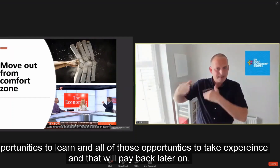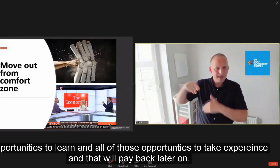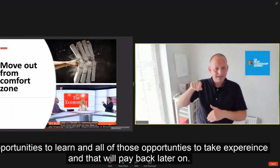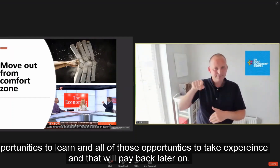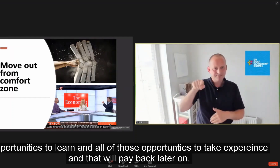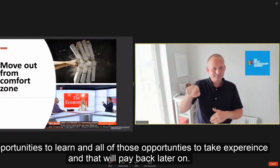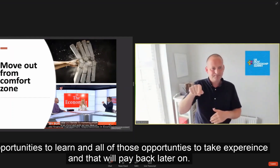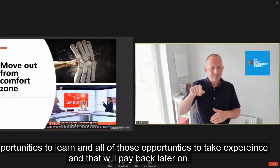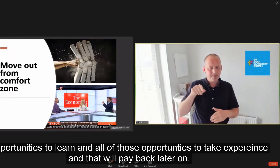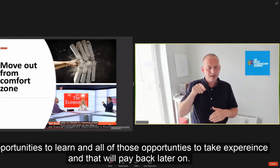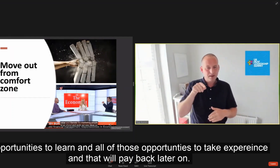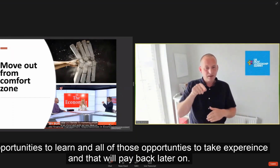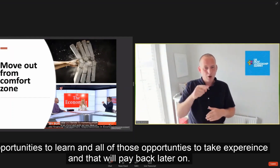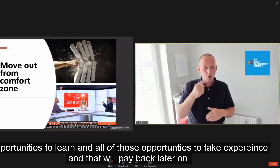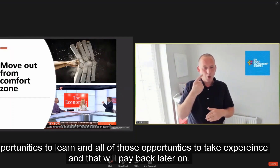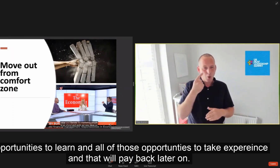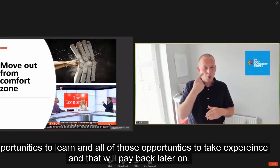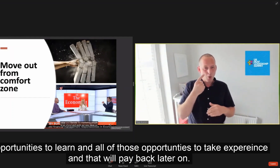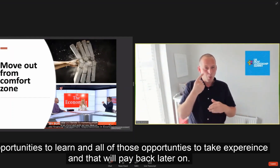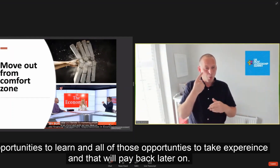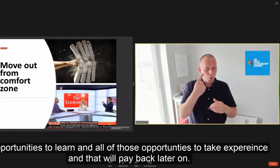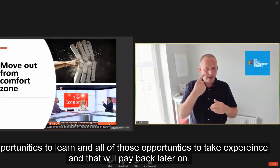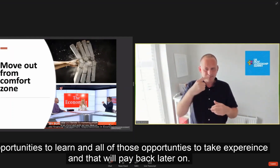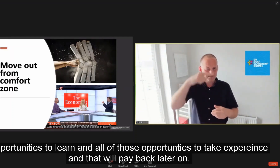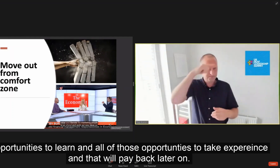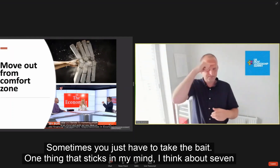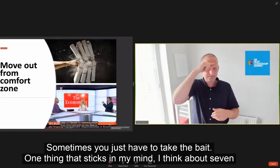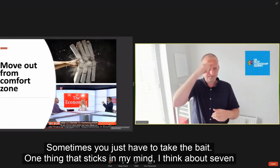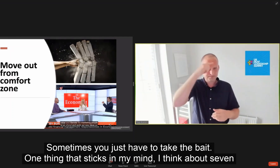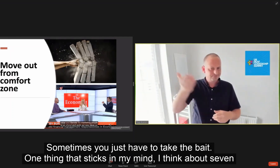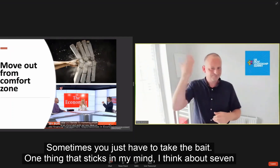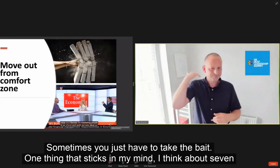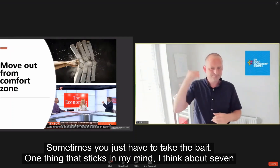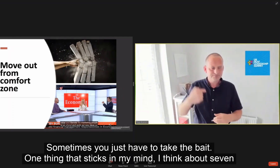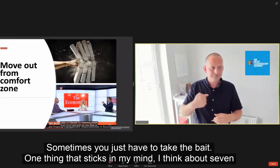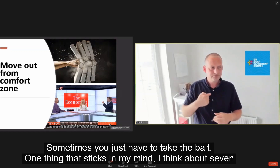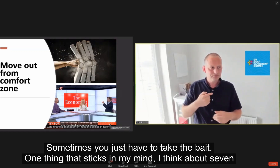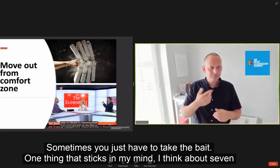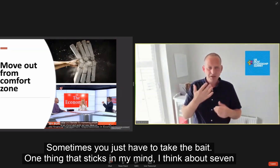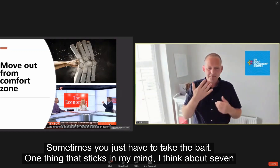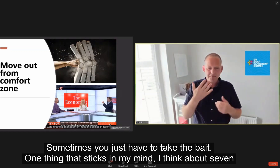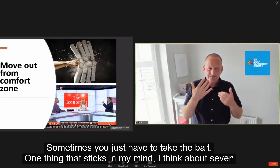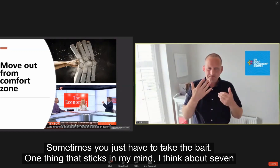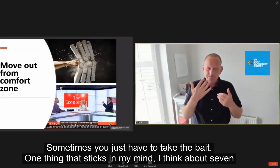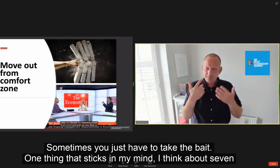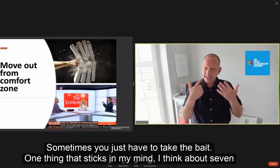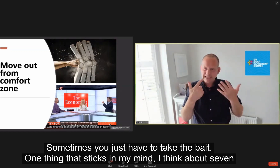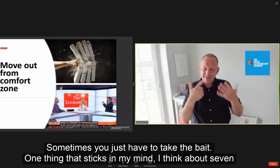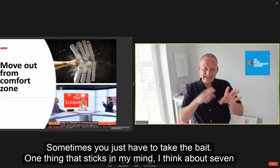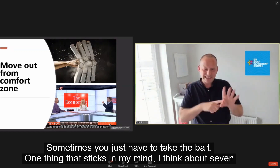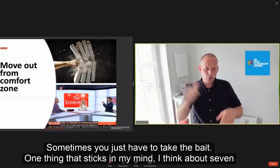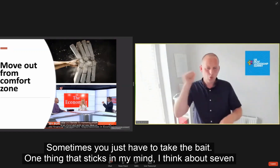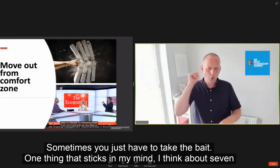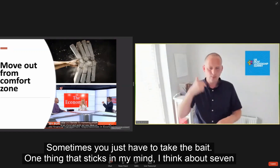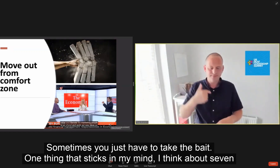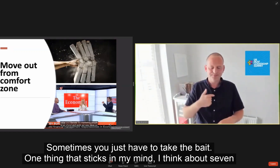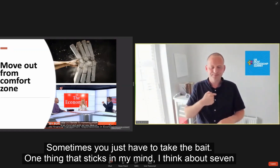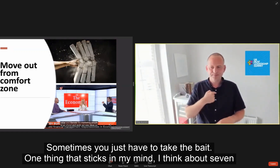take experience, and that will pay back later on. Sometimes you just have to take the risk. And actually, one thing that sticks in my mind, I think